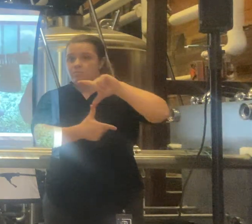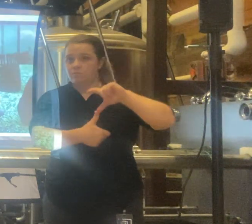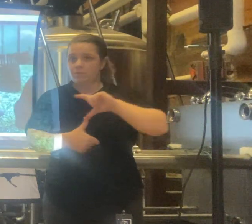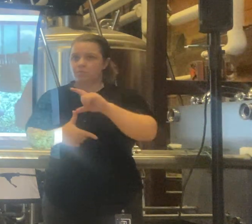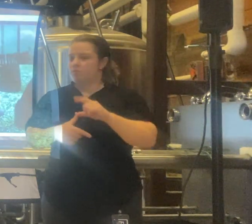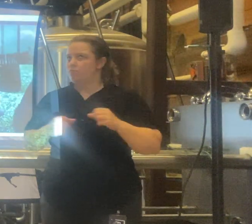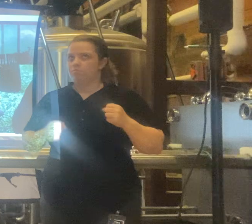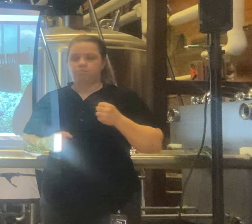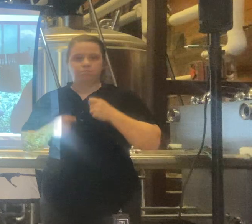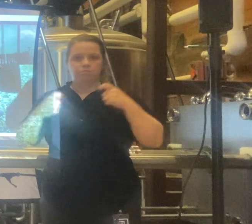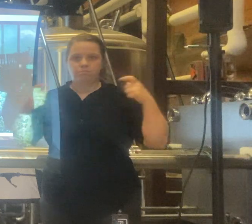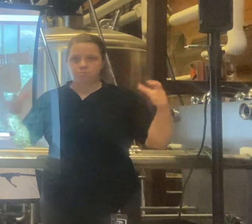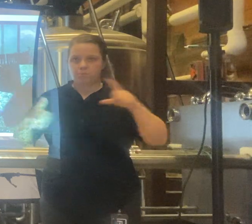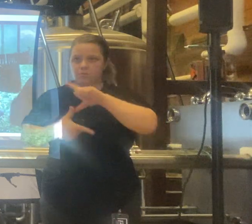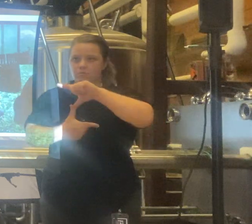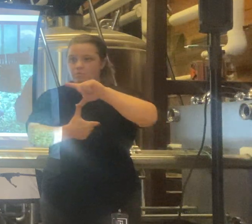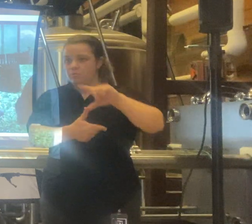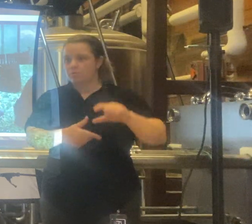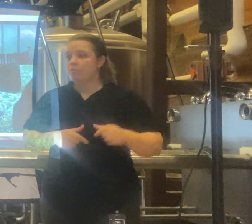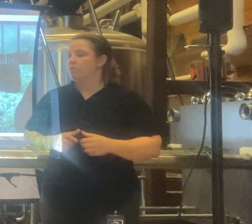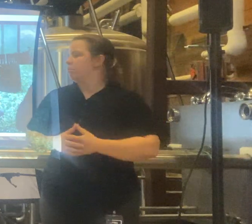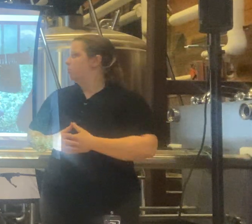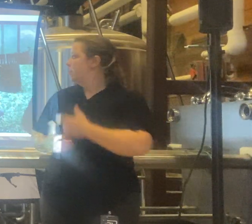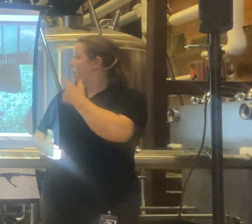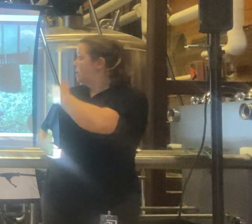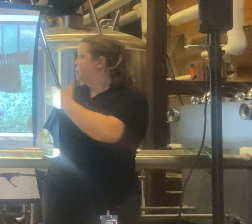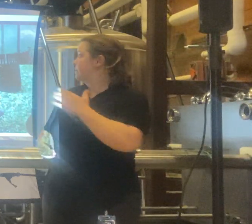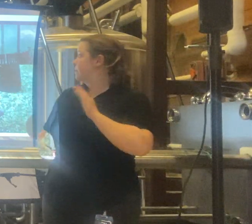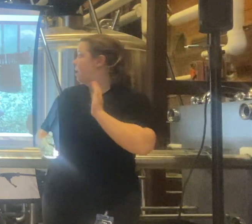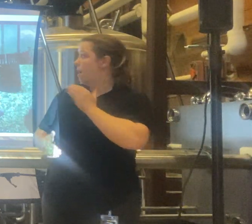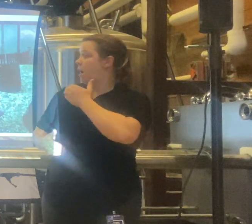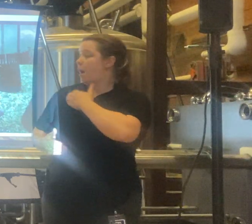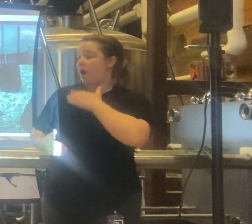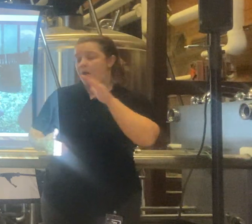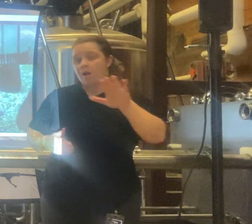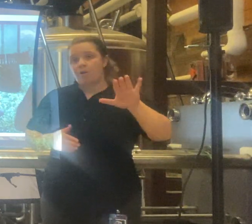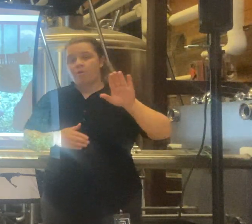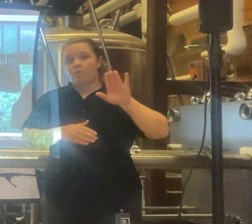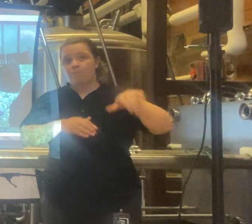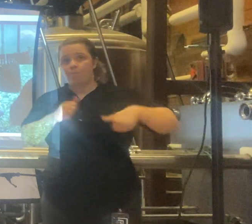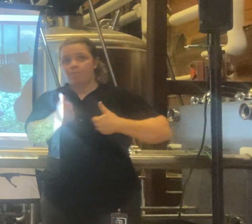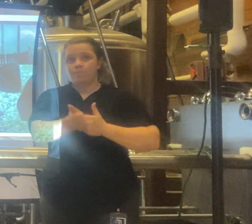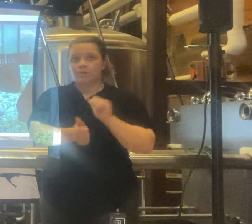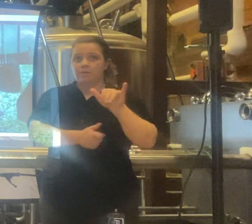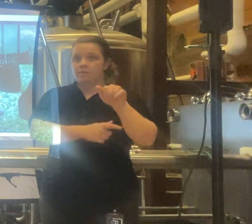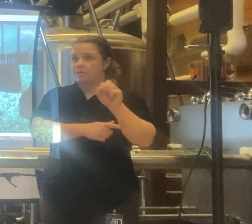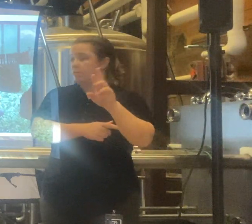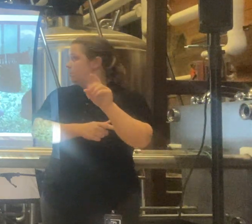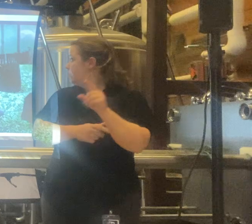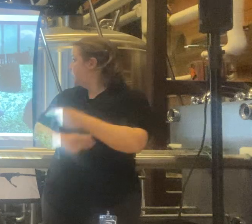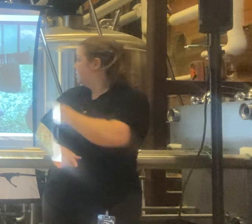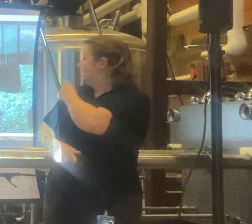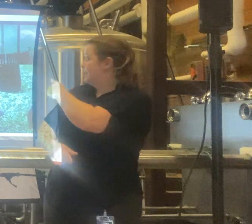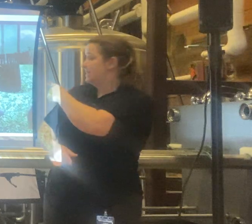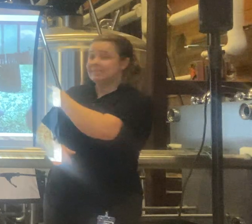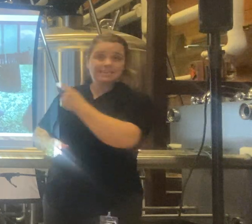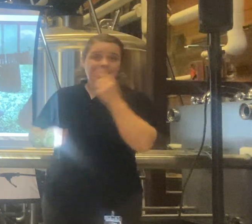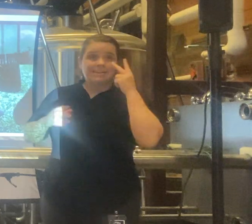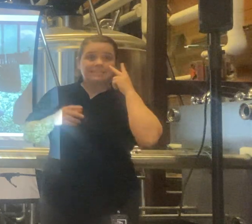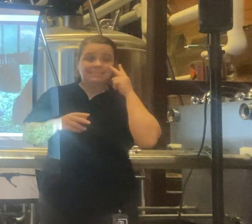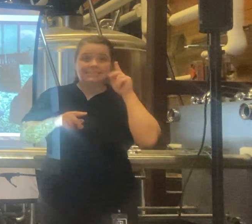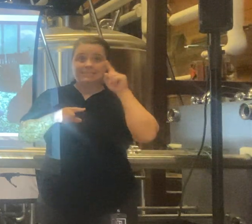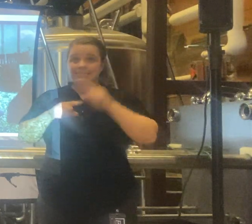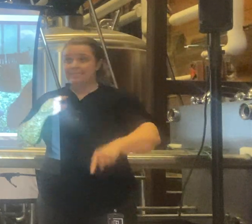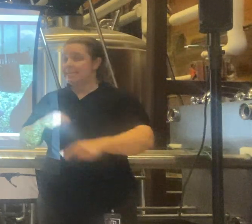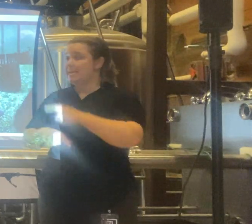big enough. This is actually our backyard. You can't see it, but there's actually a legacy oak tree about 20 feet away. That's how heavy